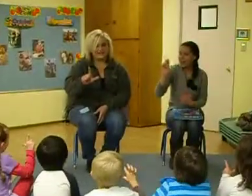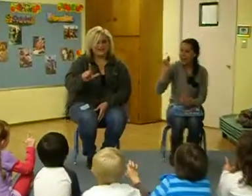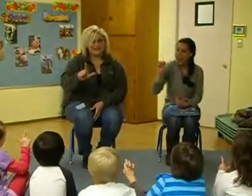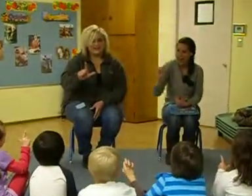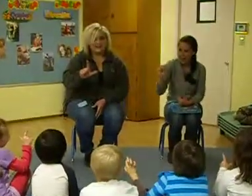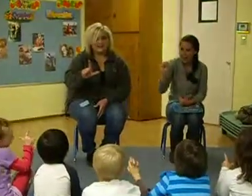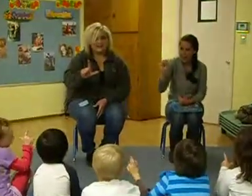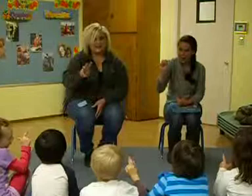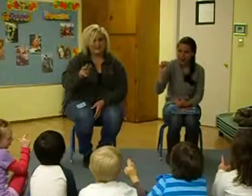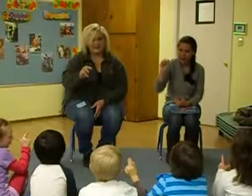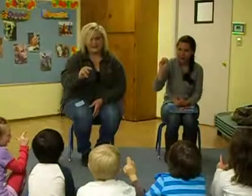M.